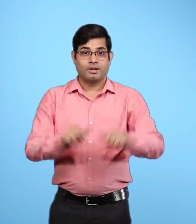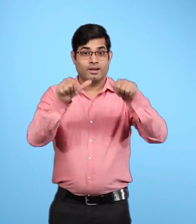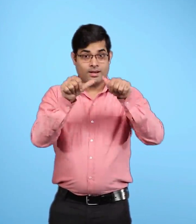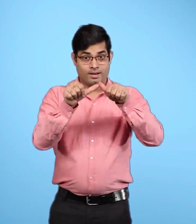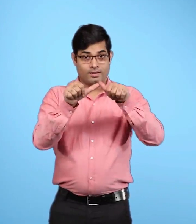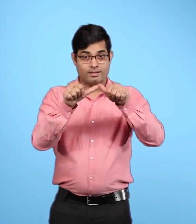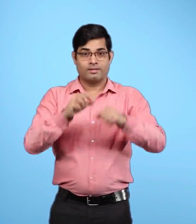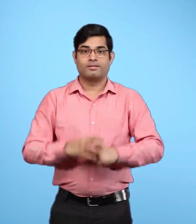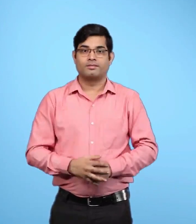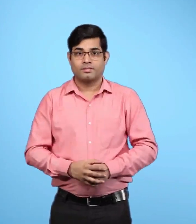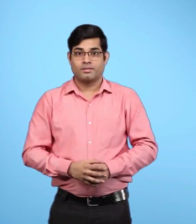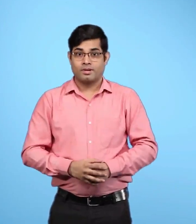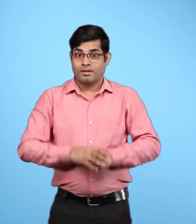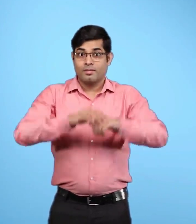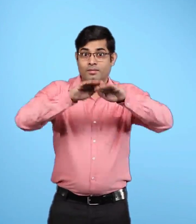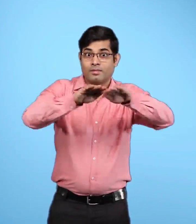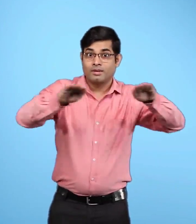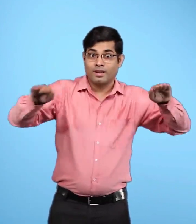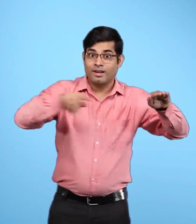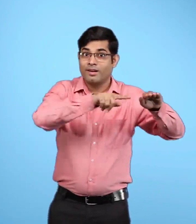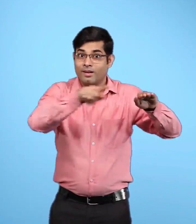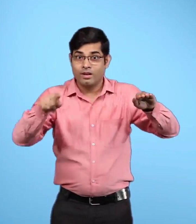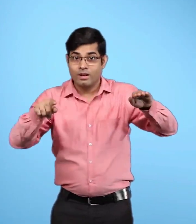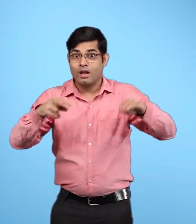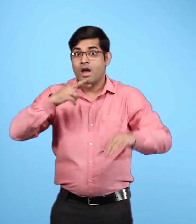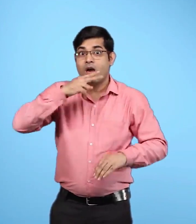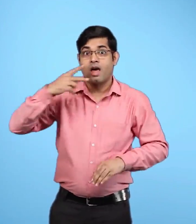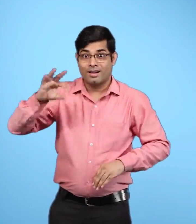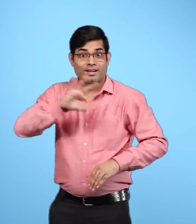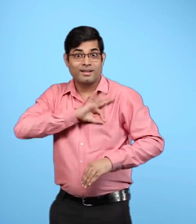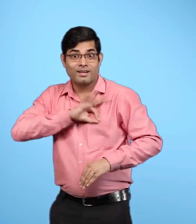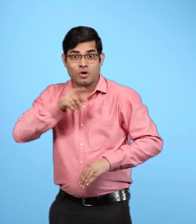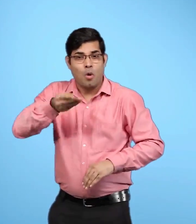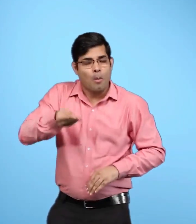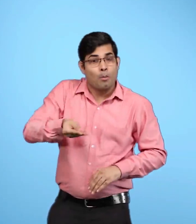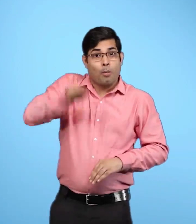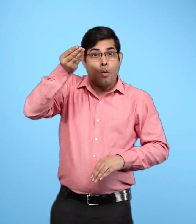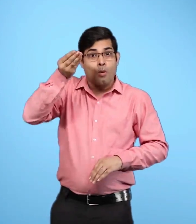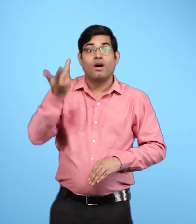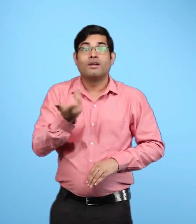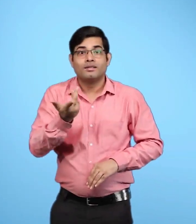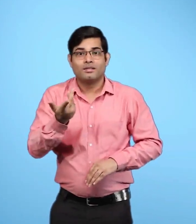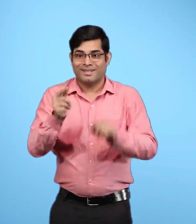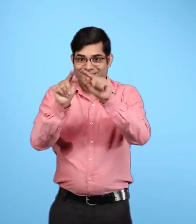Part A. Most children like dash color.